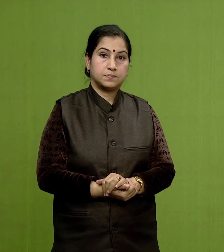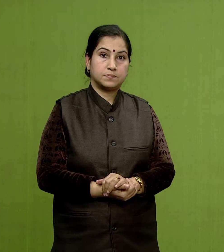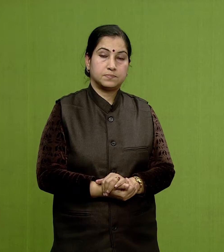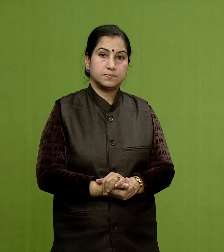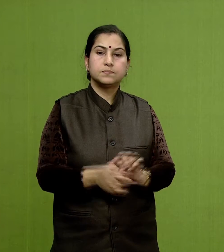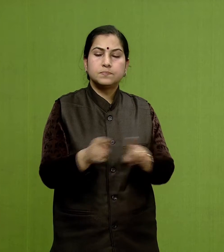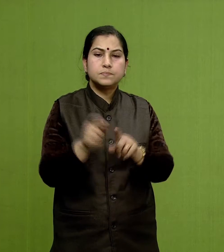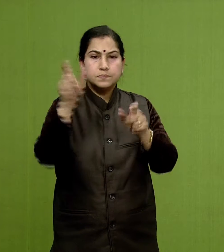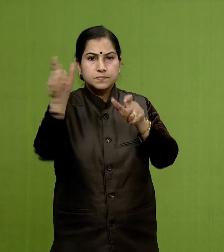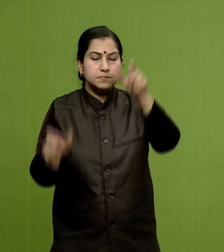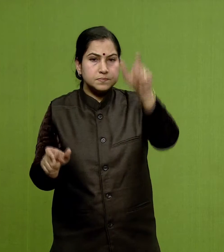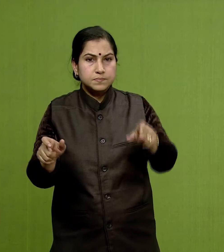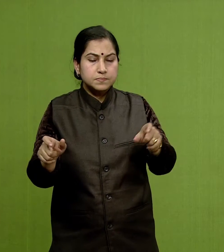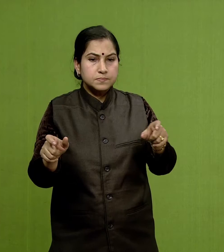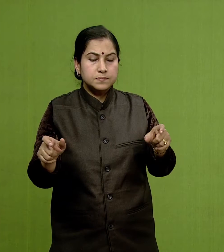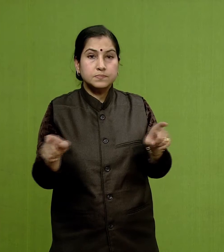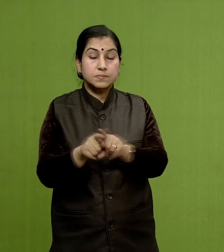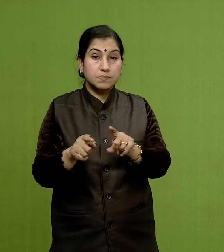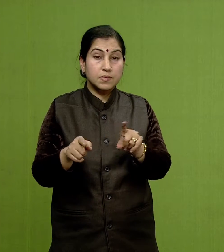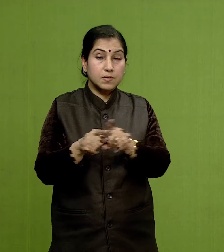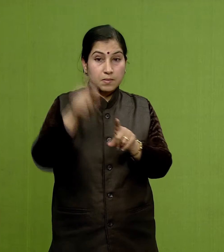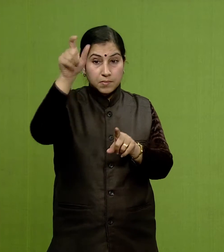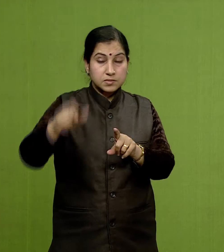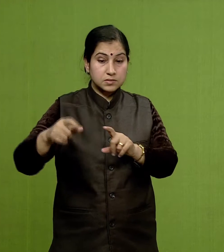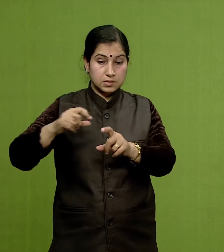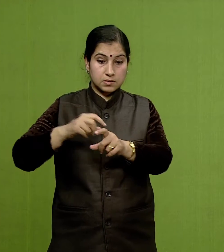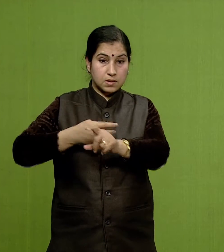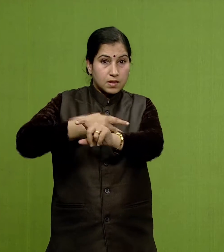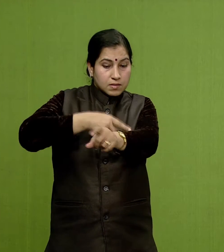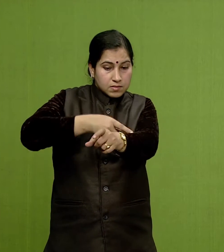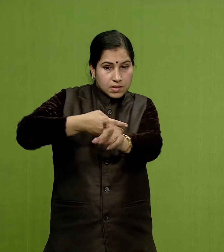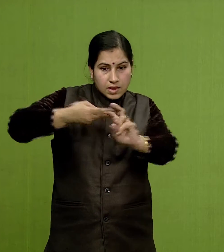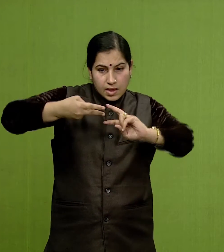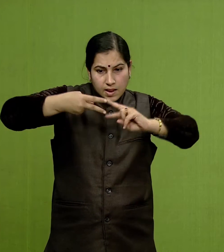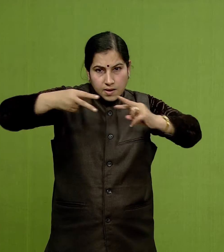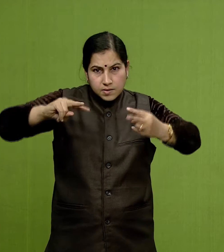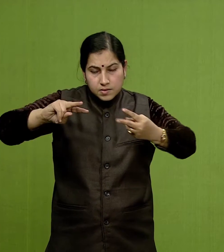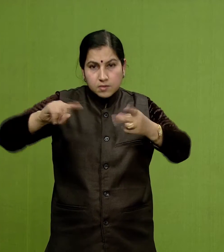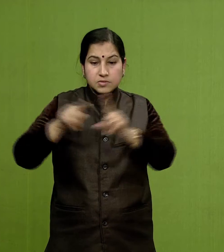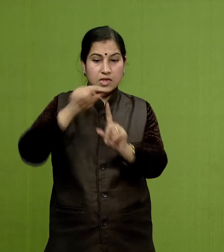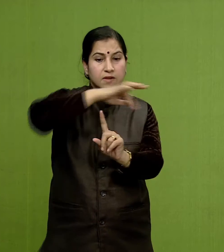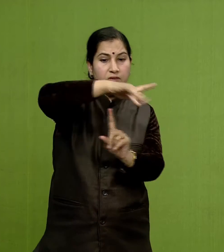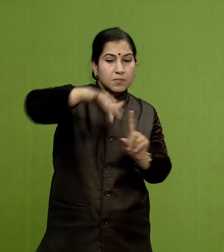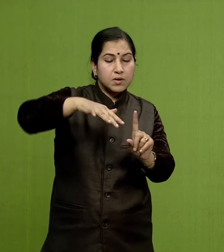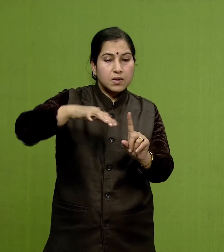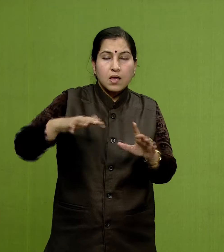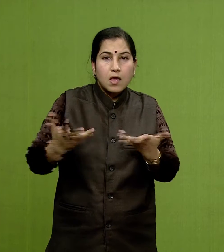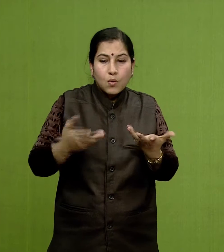Interaction between heredity and environmental influences leads to